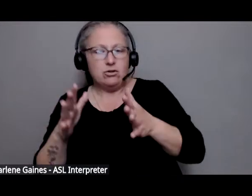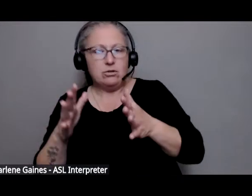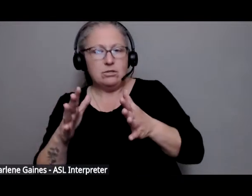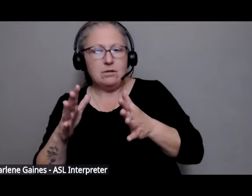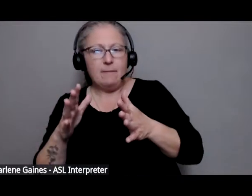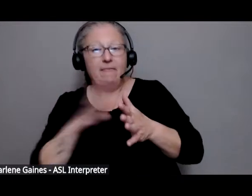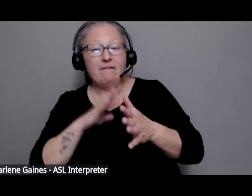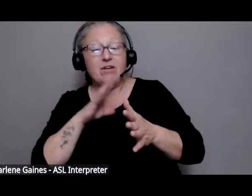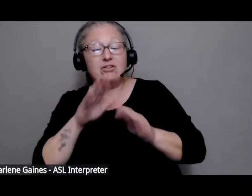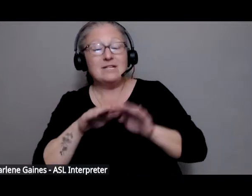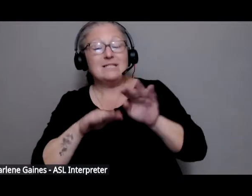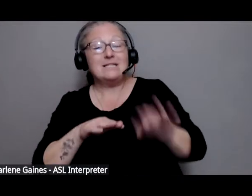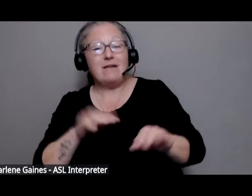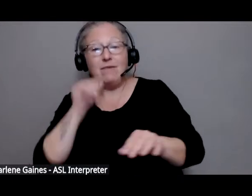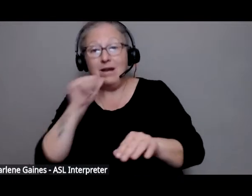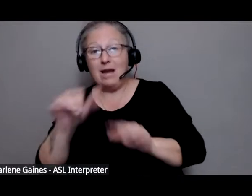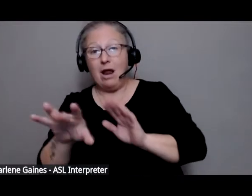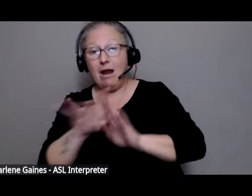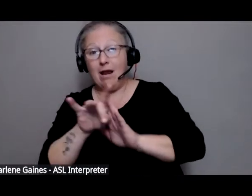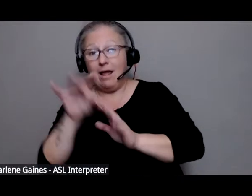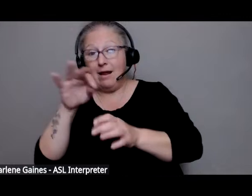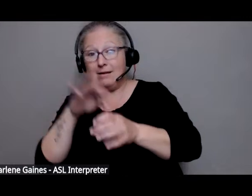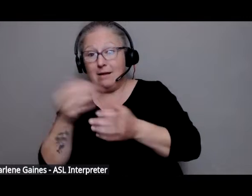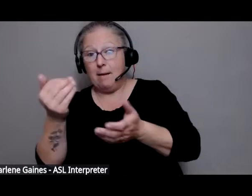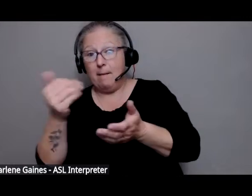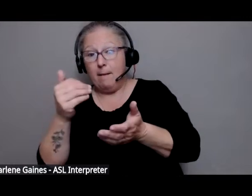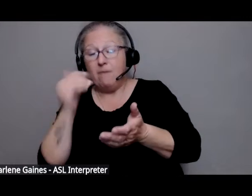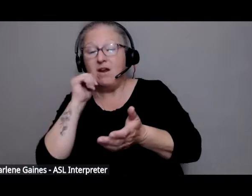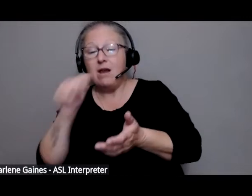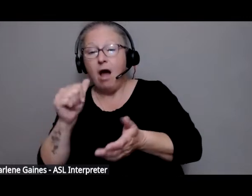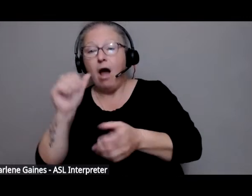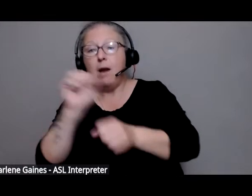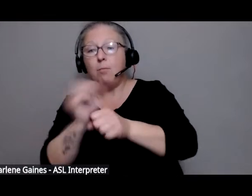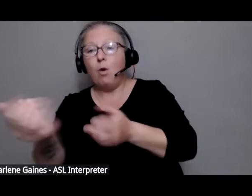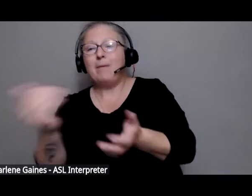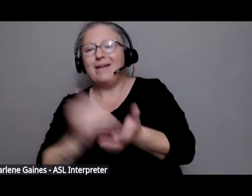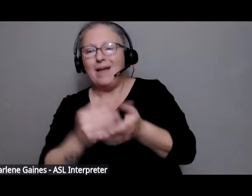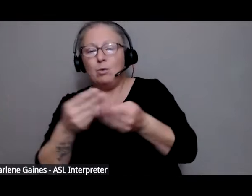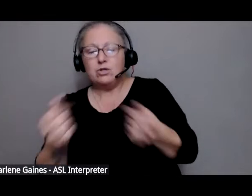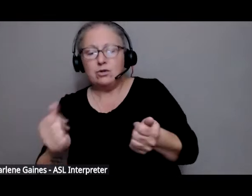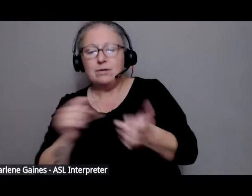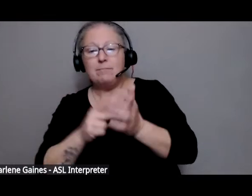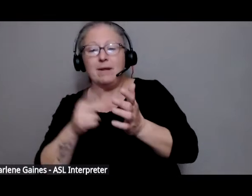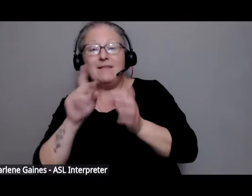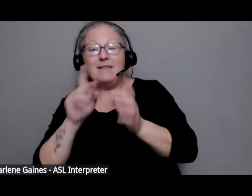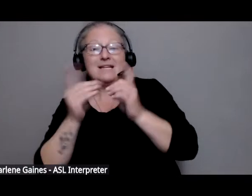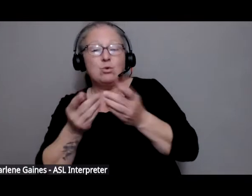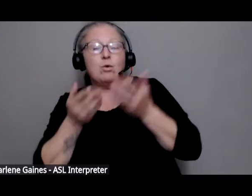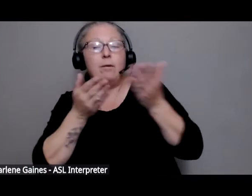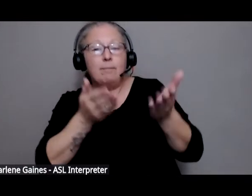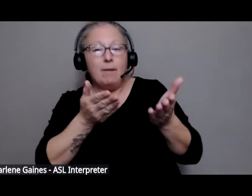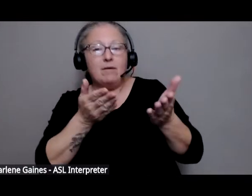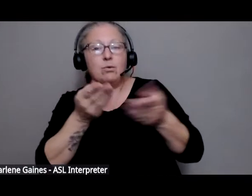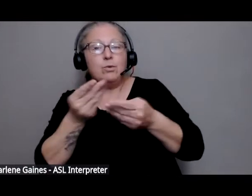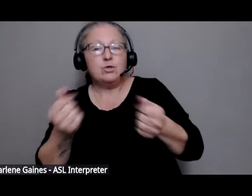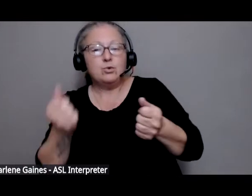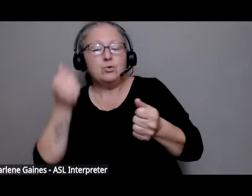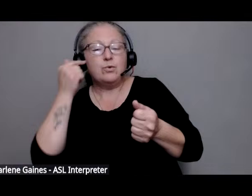step in the non-reelect process is a non-reemployment resolution. Therefore, the district recommends the approval of this resolution